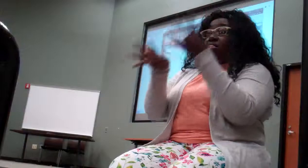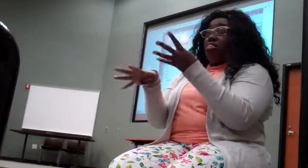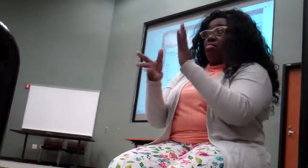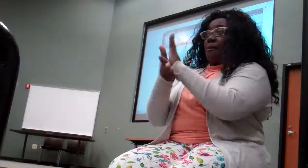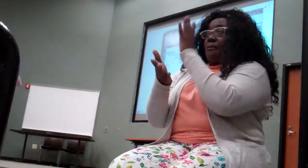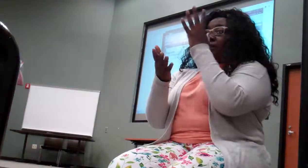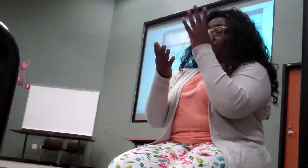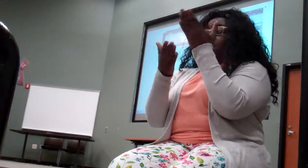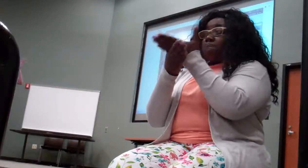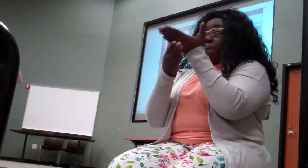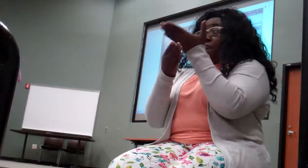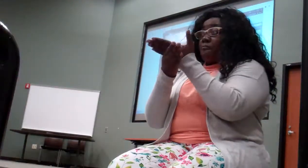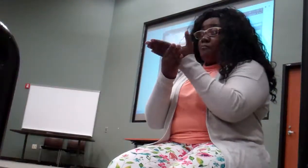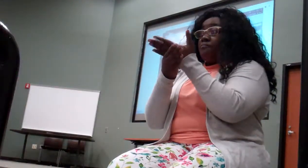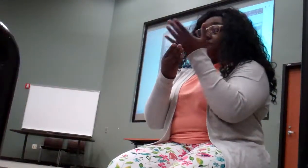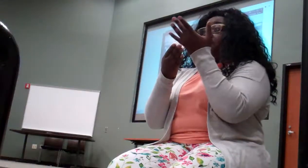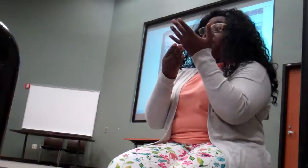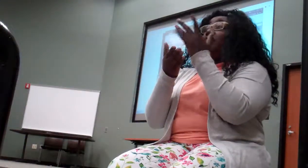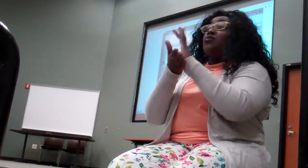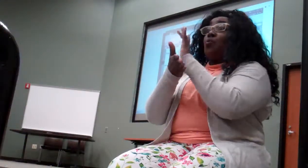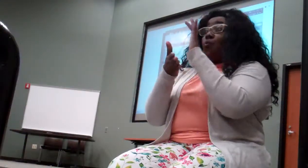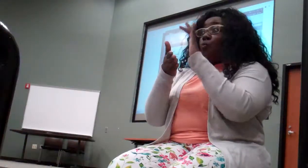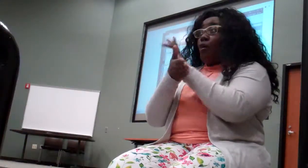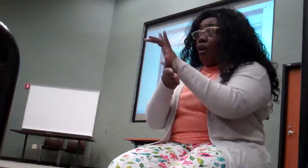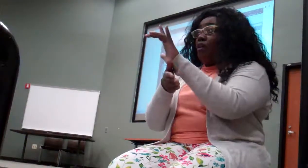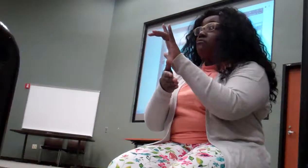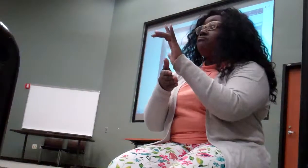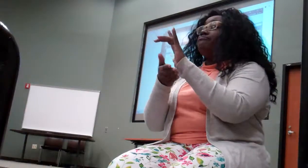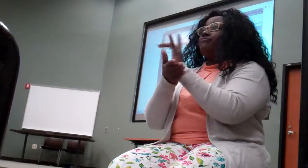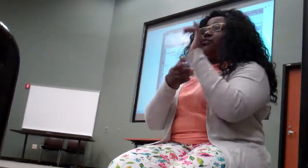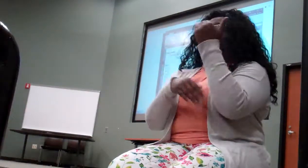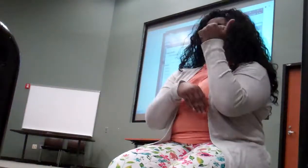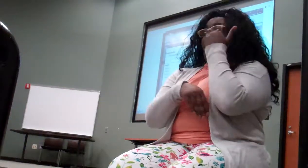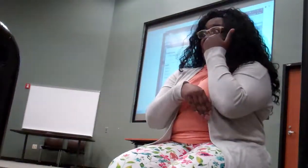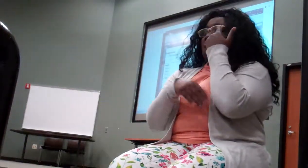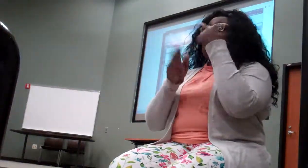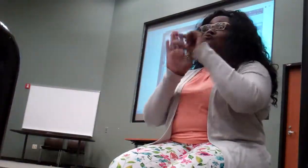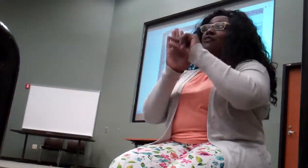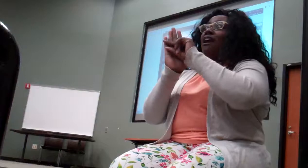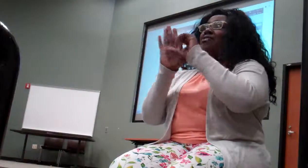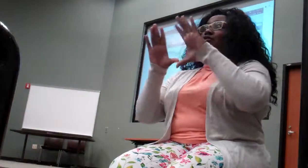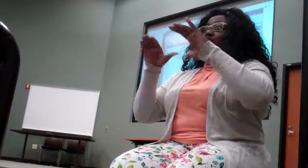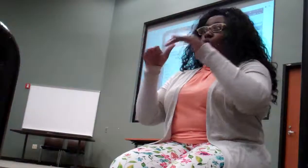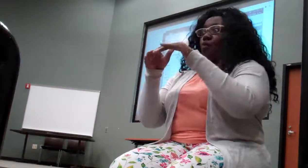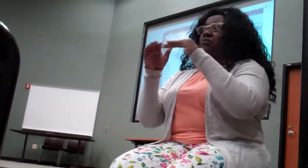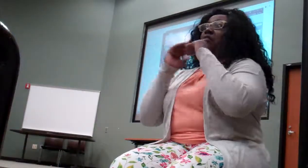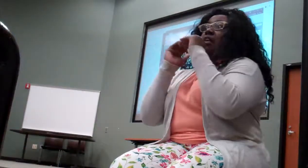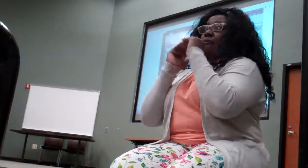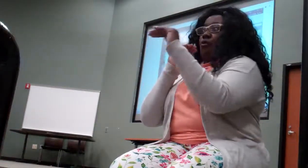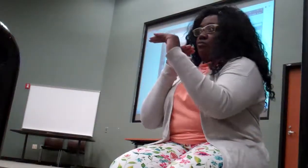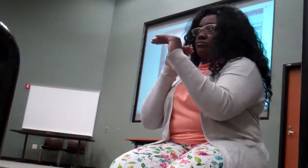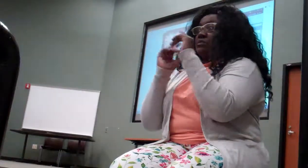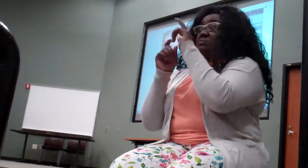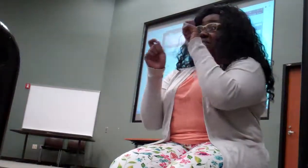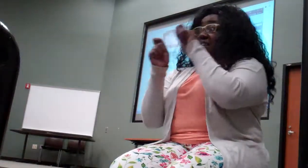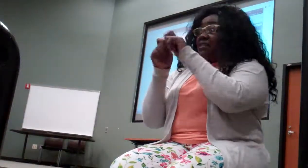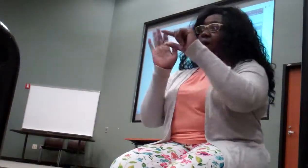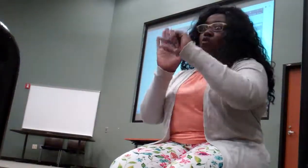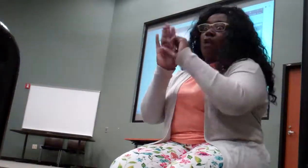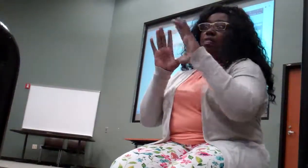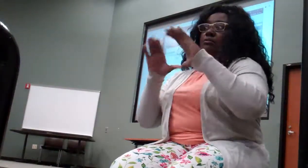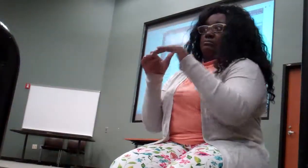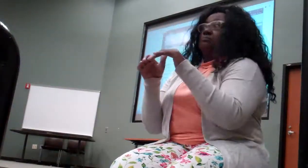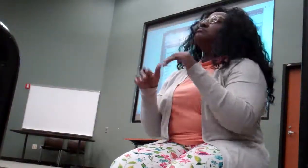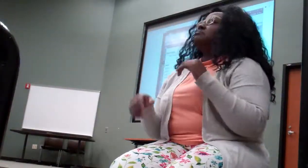spreadsheet that's available to help you know where you stand in this course. This time of year I get lots of emails, where exactly, Dr. Hinkle, am